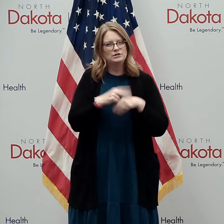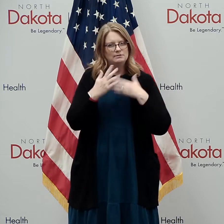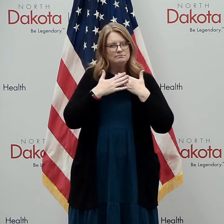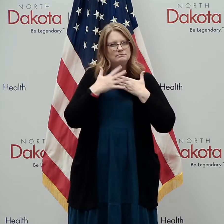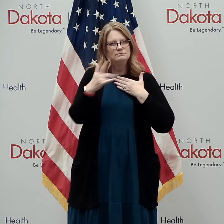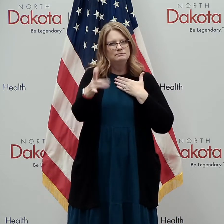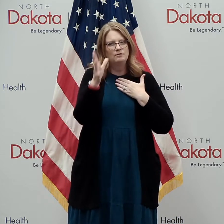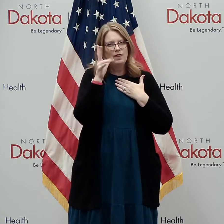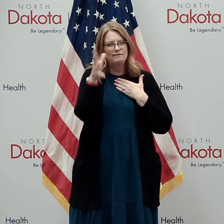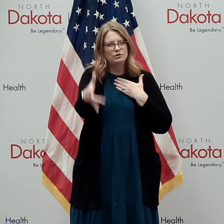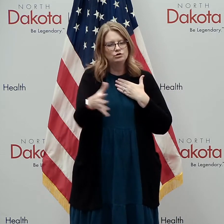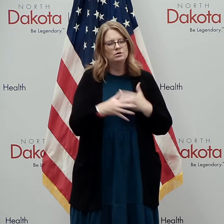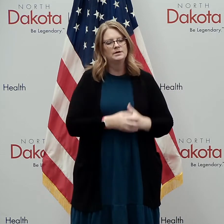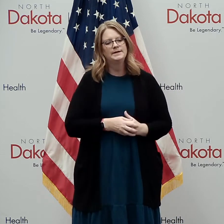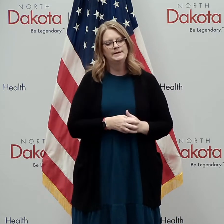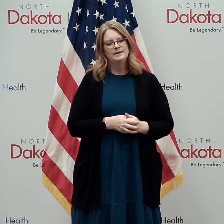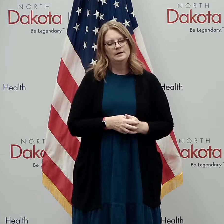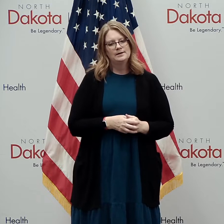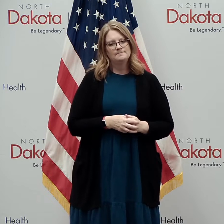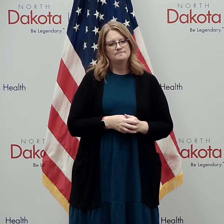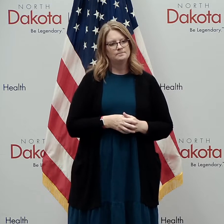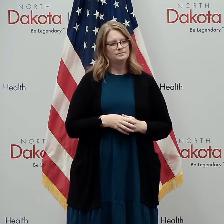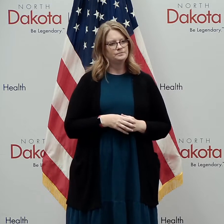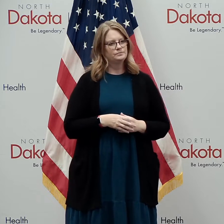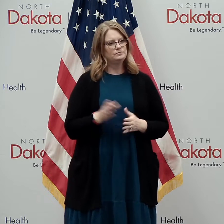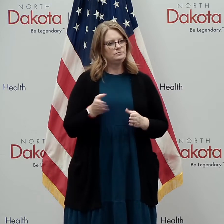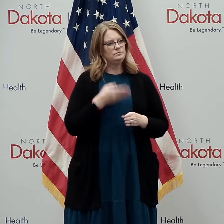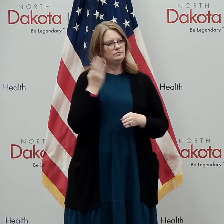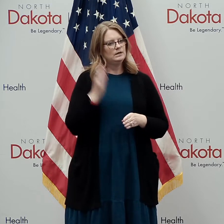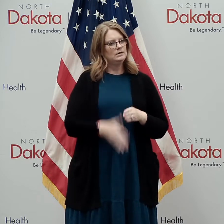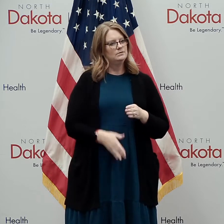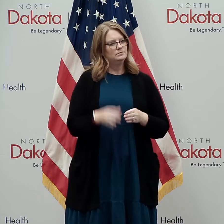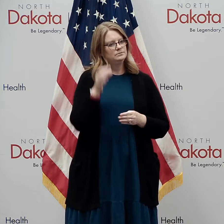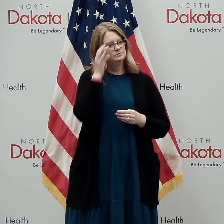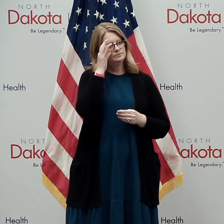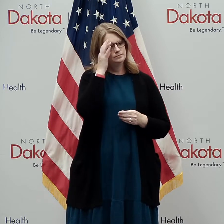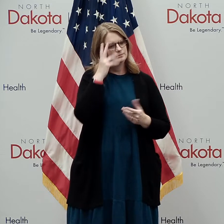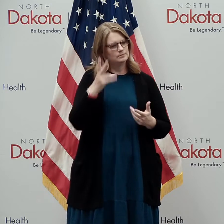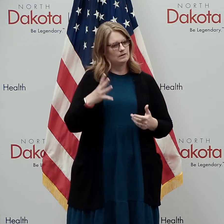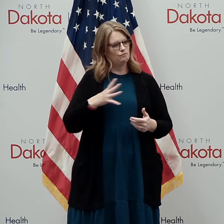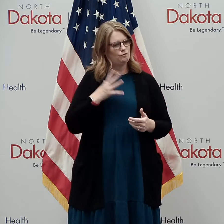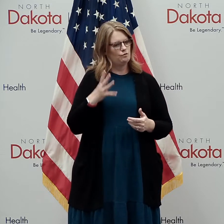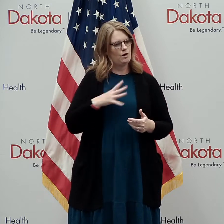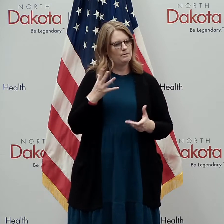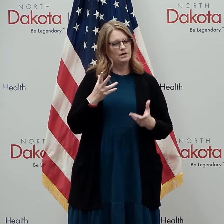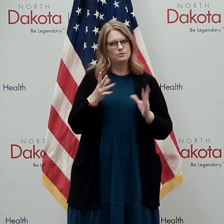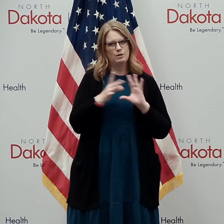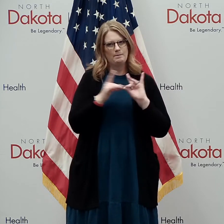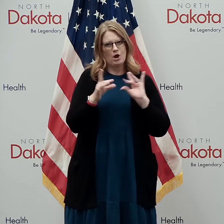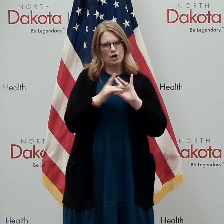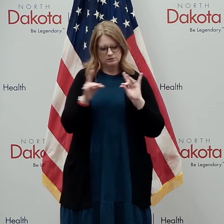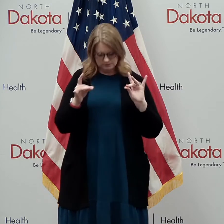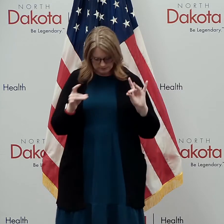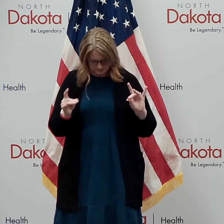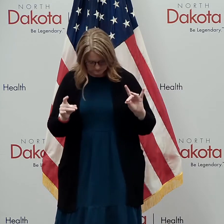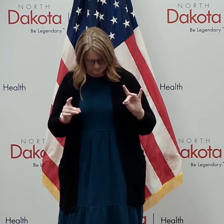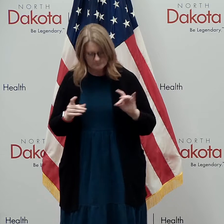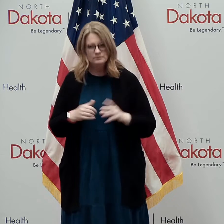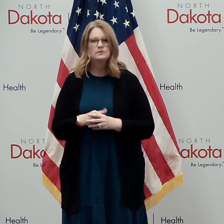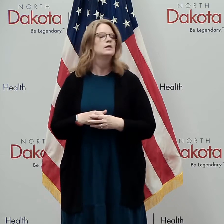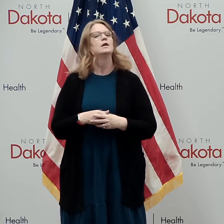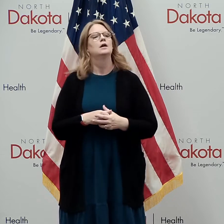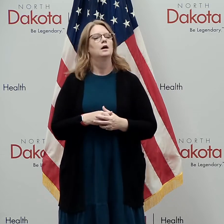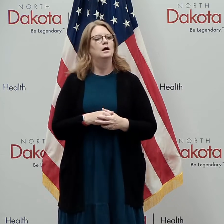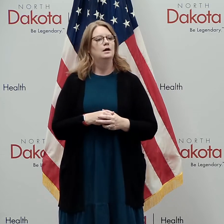we go forward. With that, we'll conclude the formal remarks portion of our press